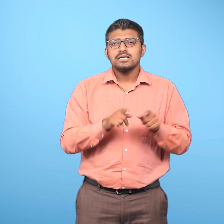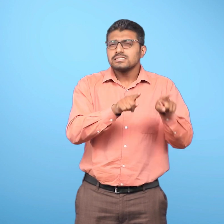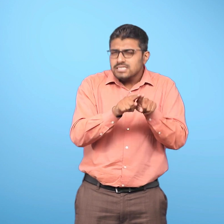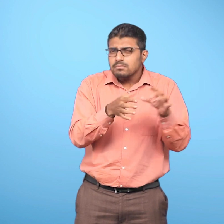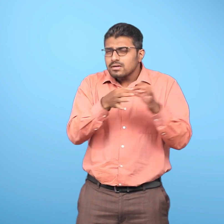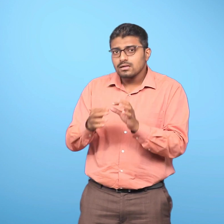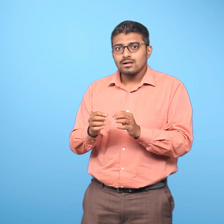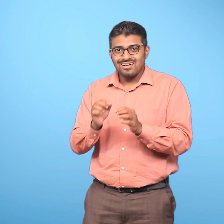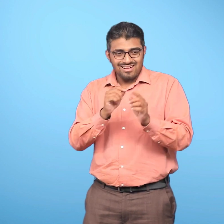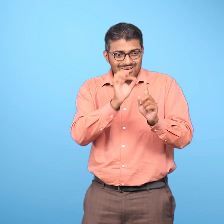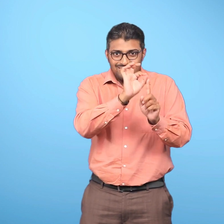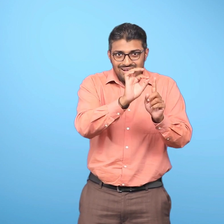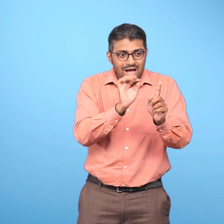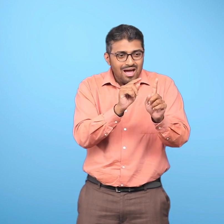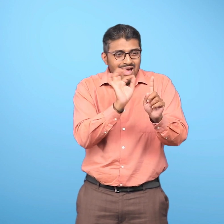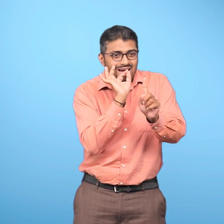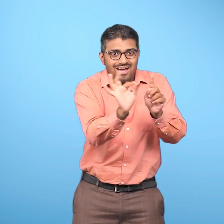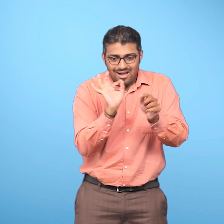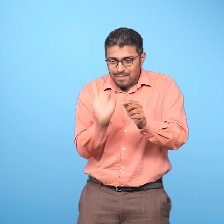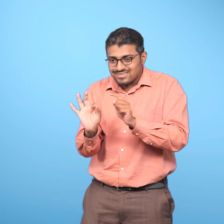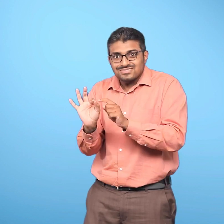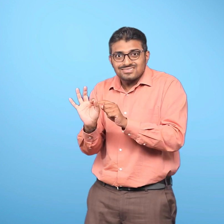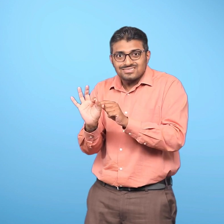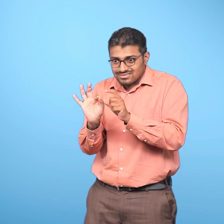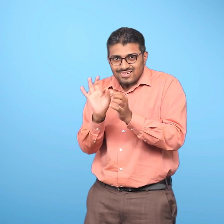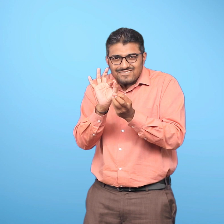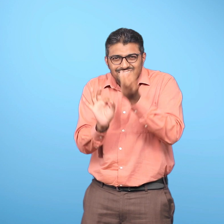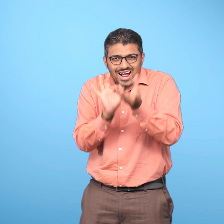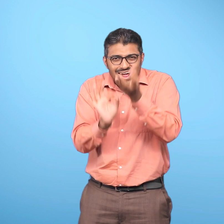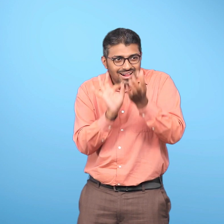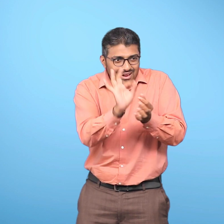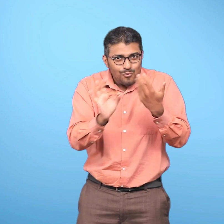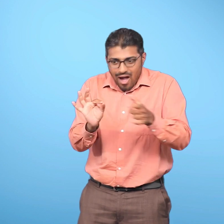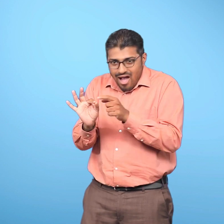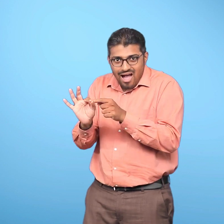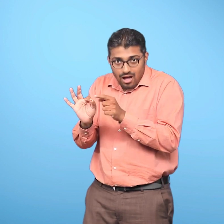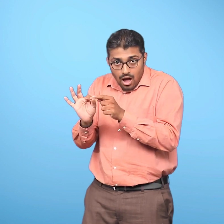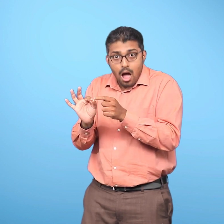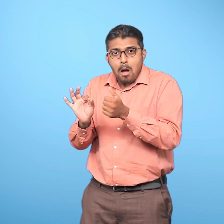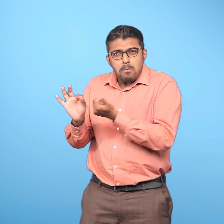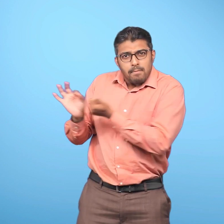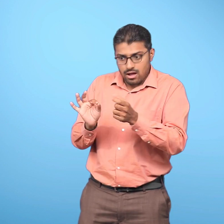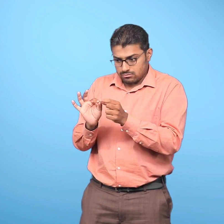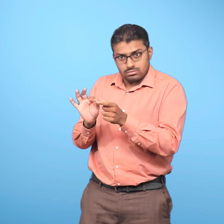And what about the change which occurred in the matchstick you used for lighting the candle or incense